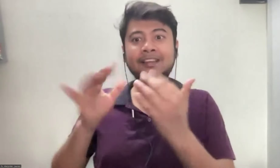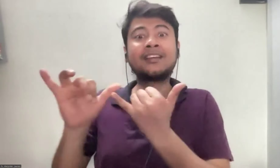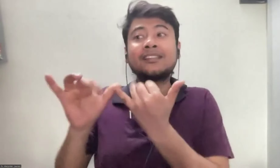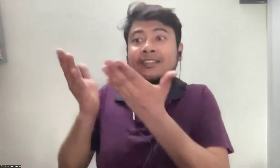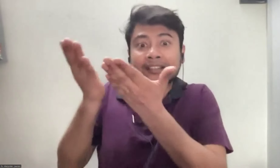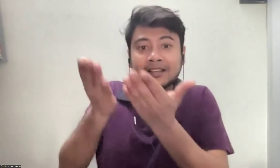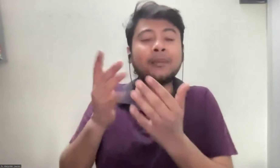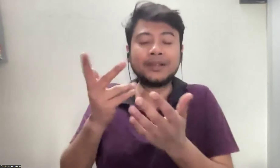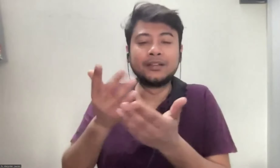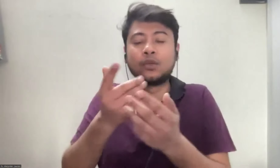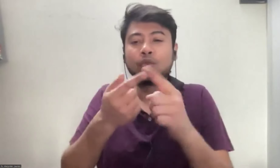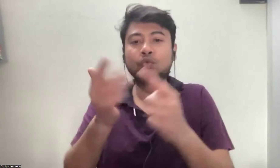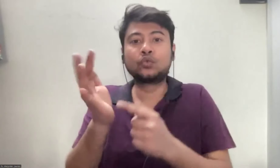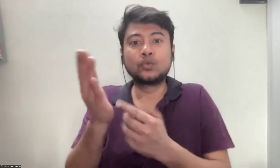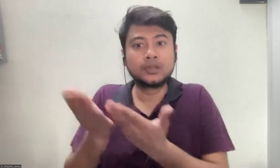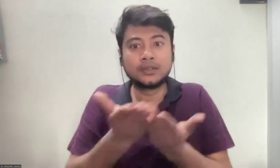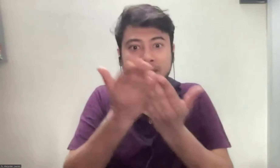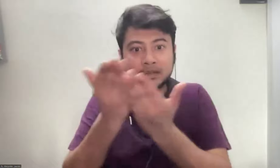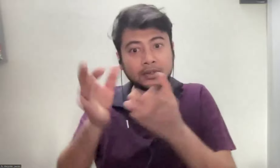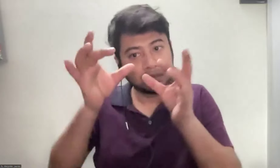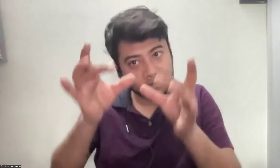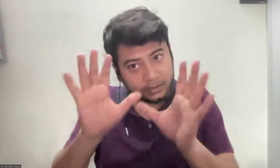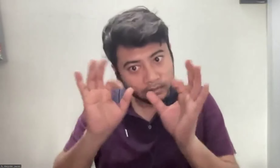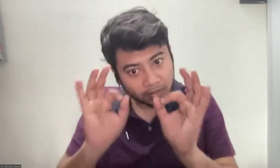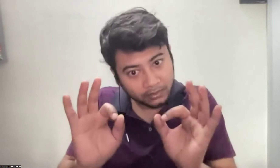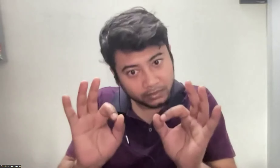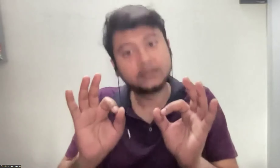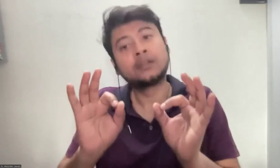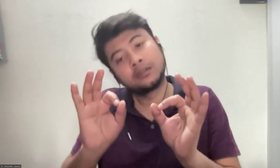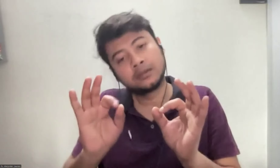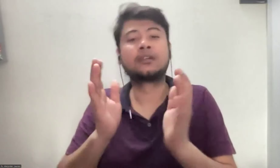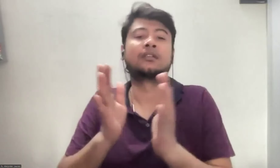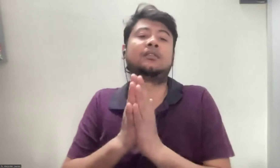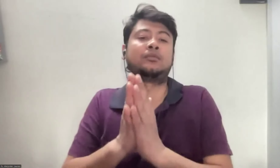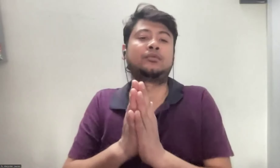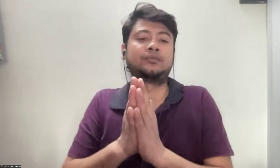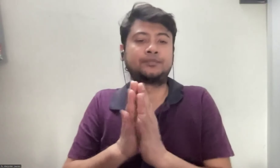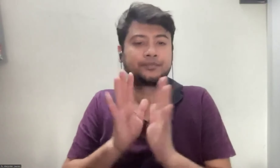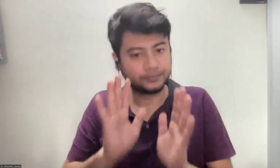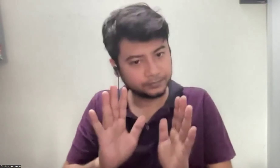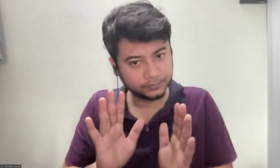video, or we can again play it in the last also, because we have now understood the process.